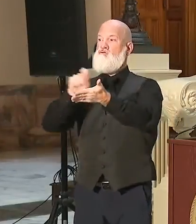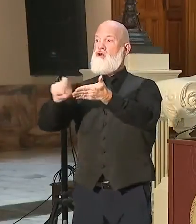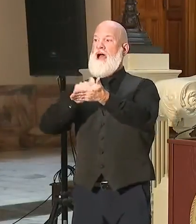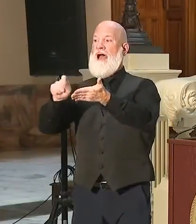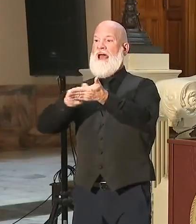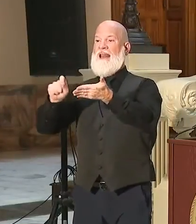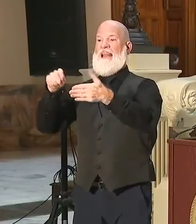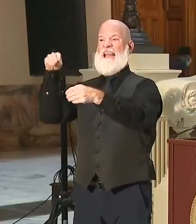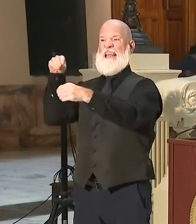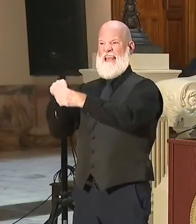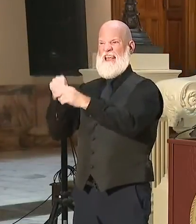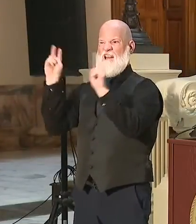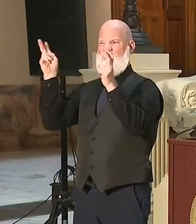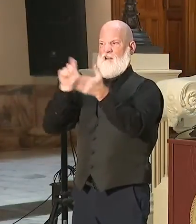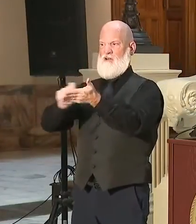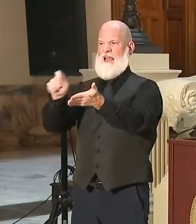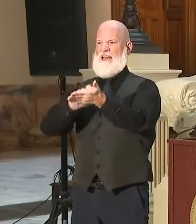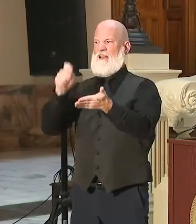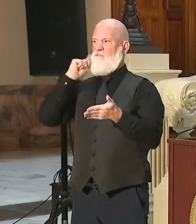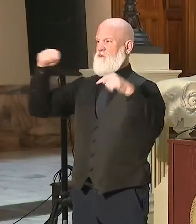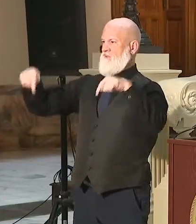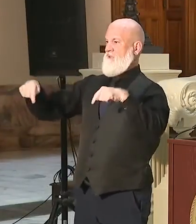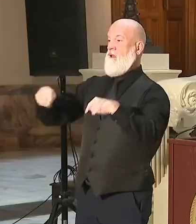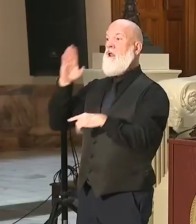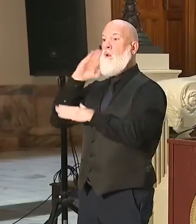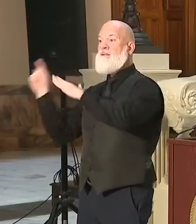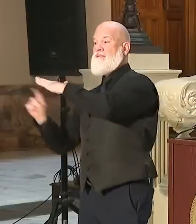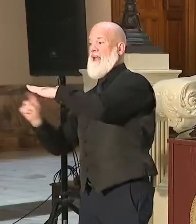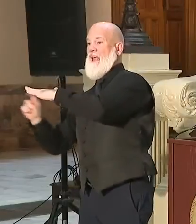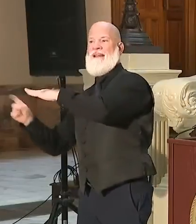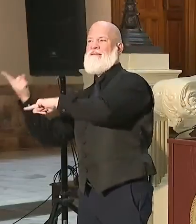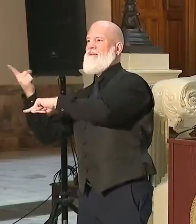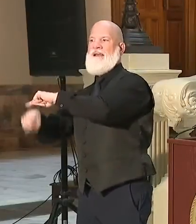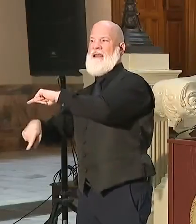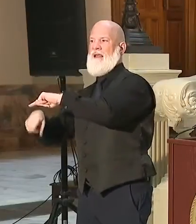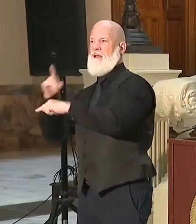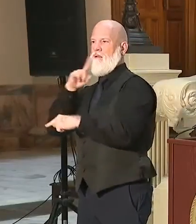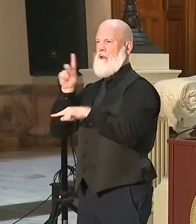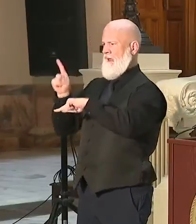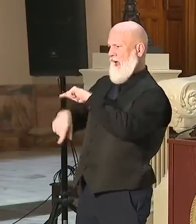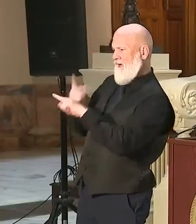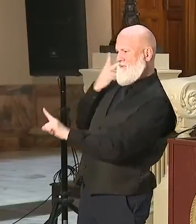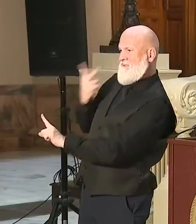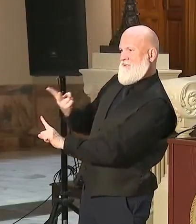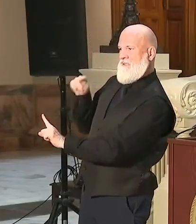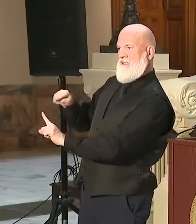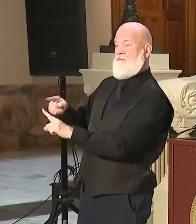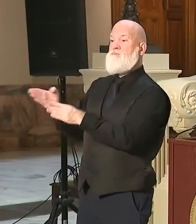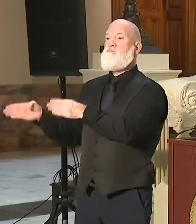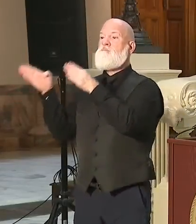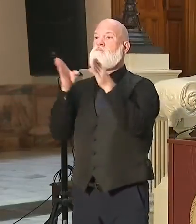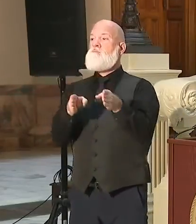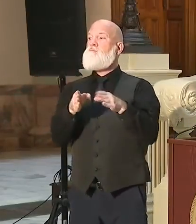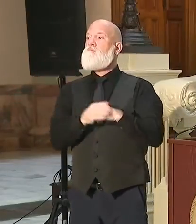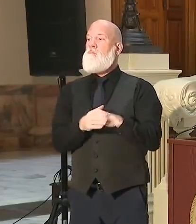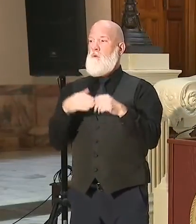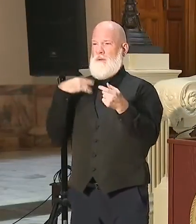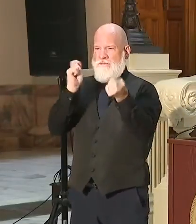okay? Because there's no way to get that off of the scanner, so you have to go through the adjudication module, because in the presidential race we do have some